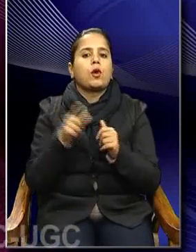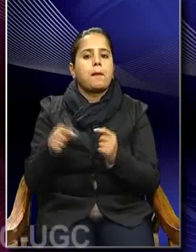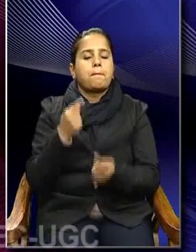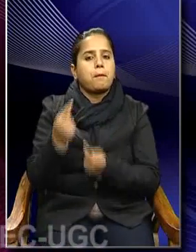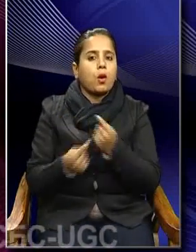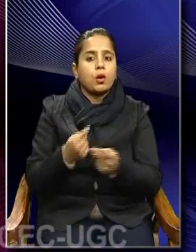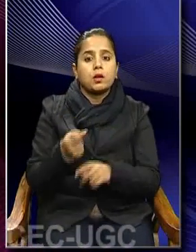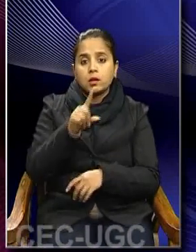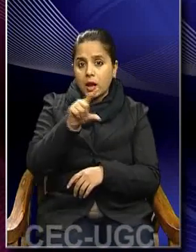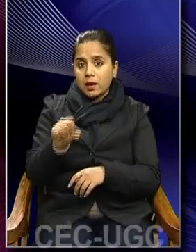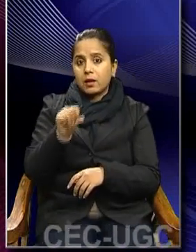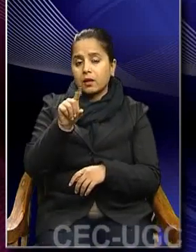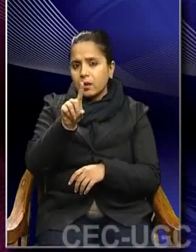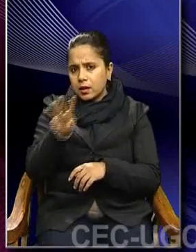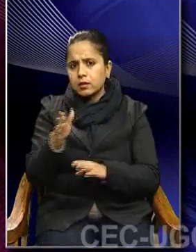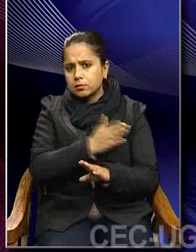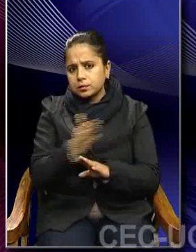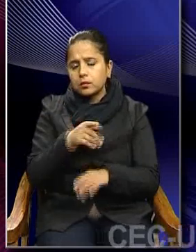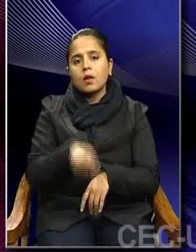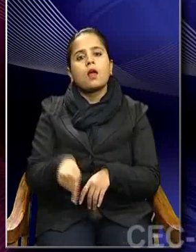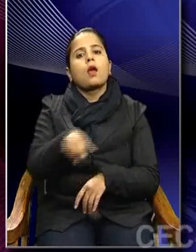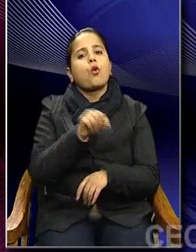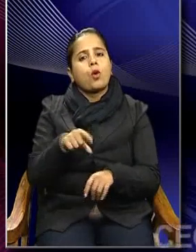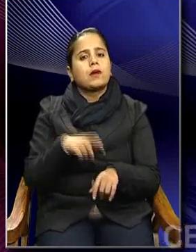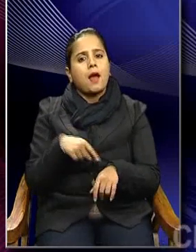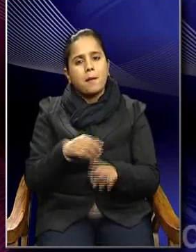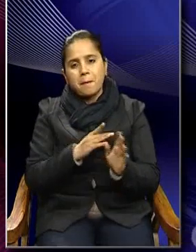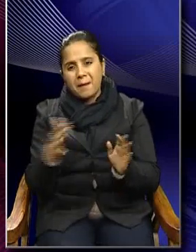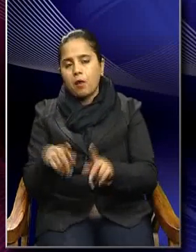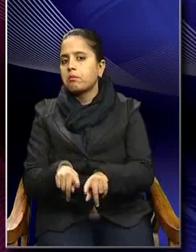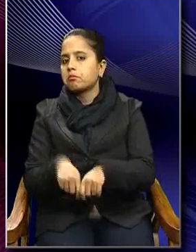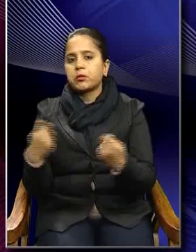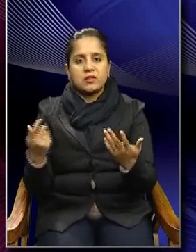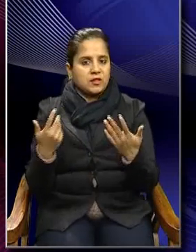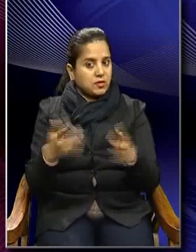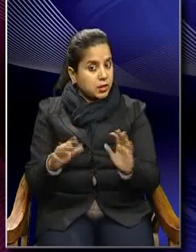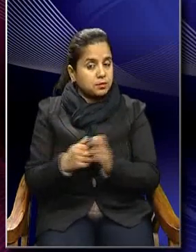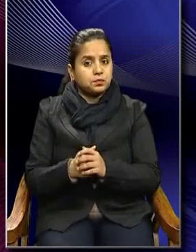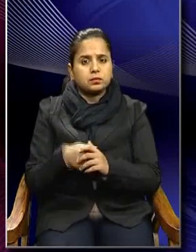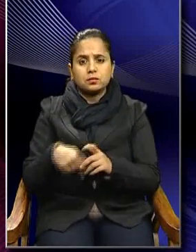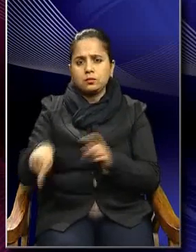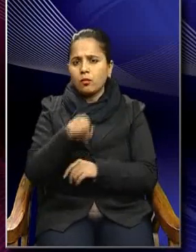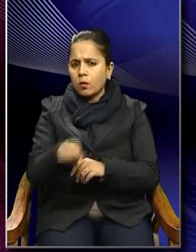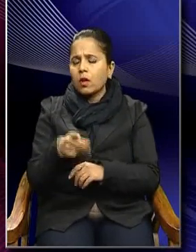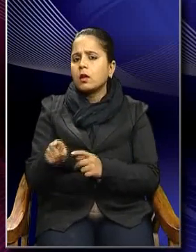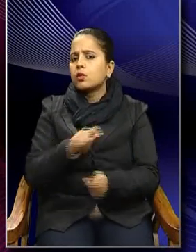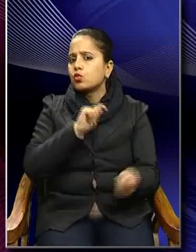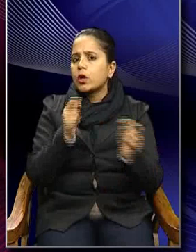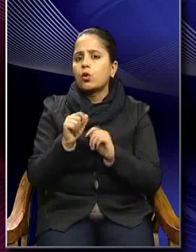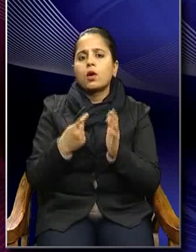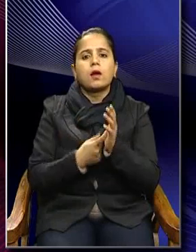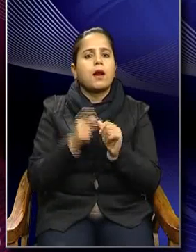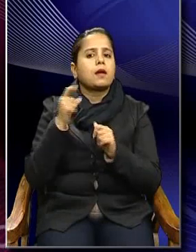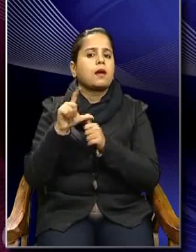across 19th and early part of 20th century, that rhythm is broken. And now it is a radicalized European population